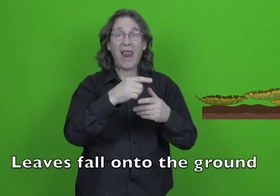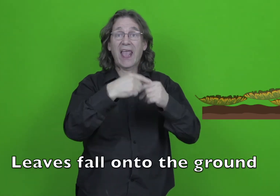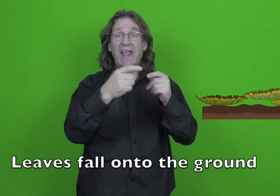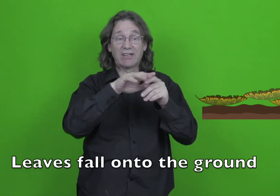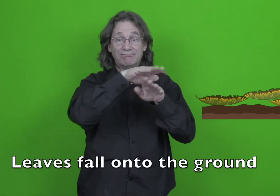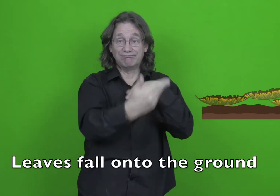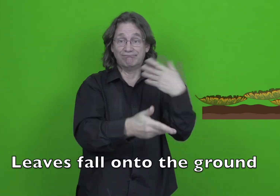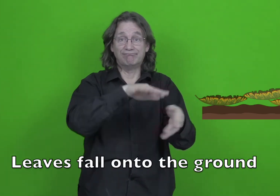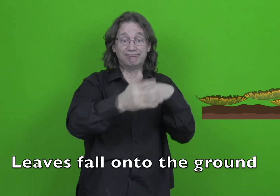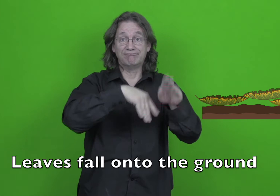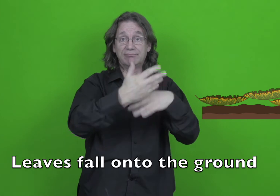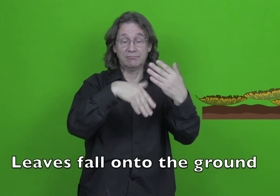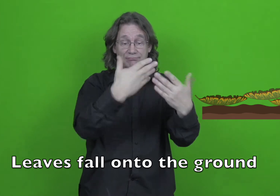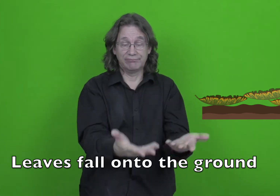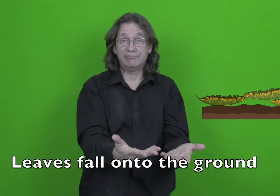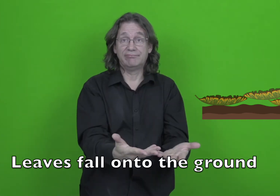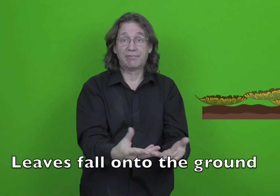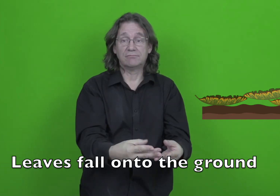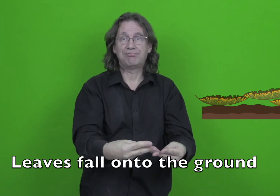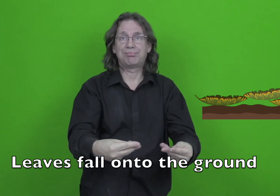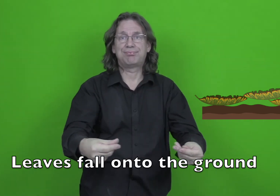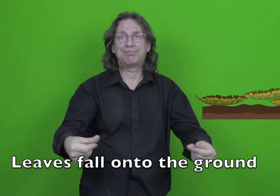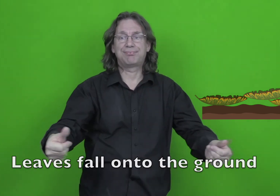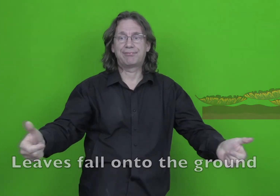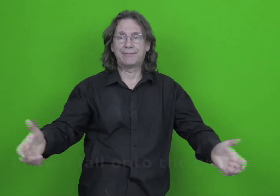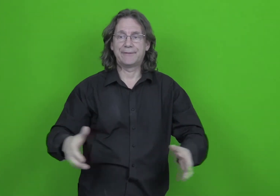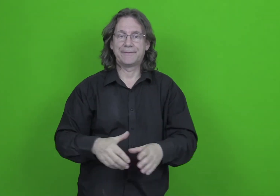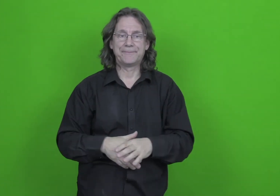Eventually, all the leaves will fall to the ground where they dry out.